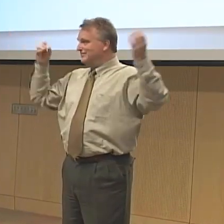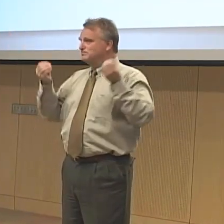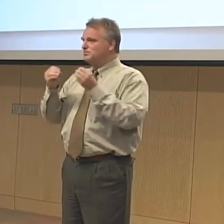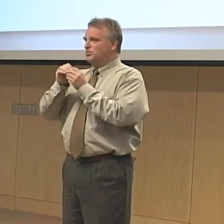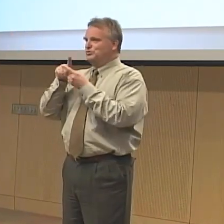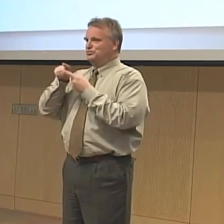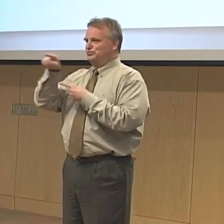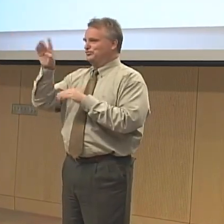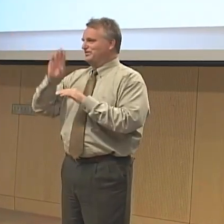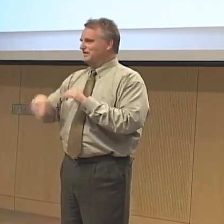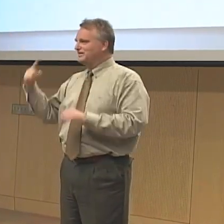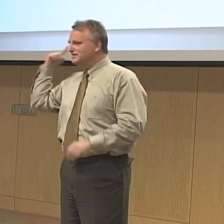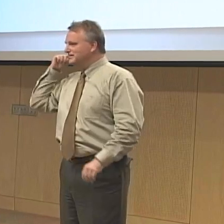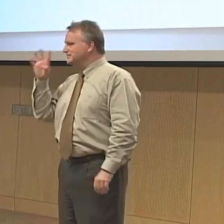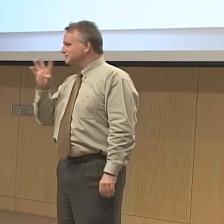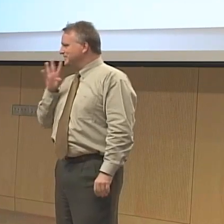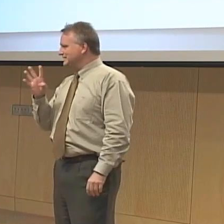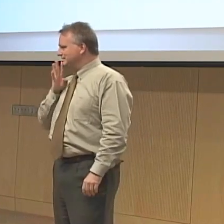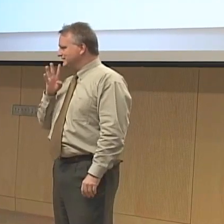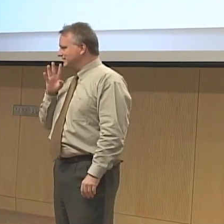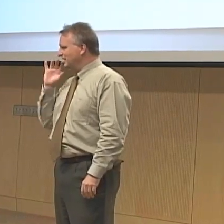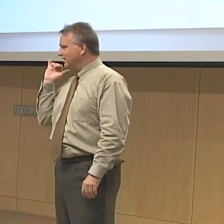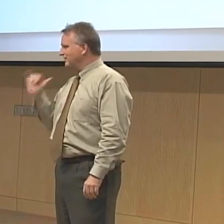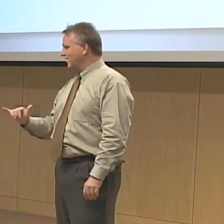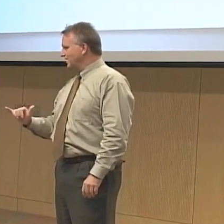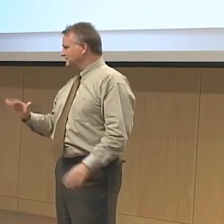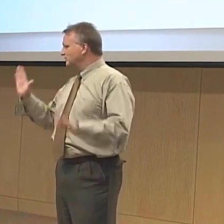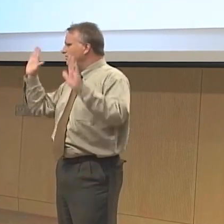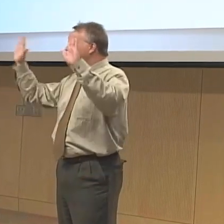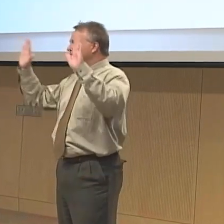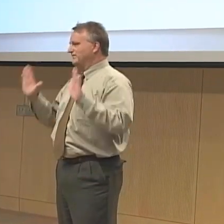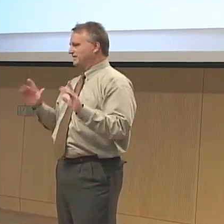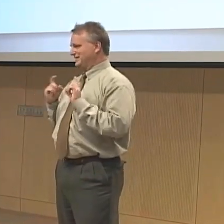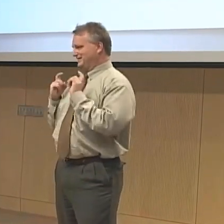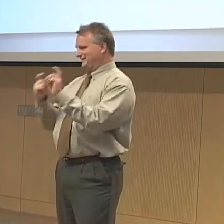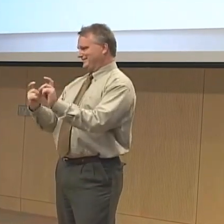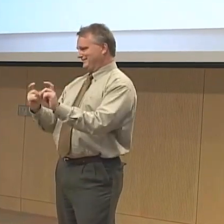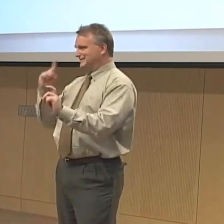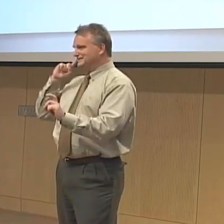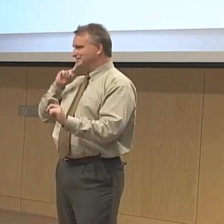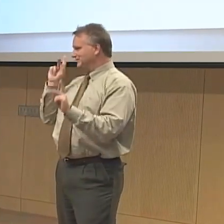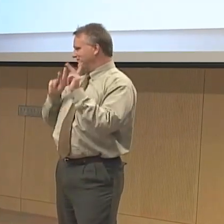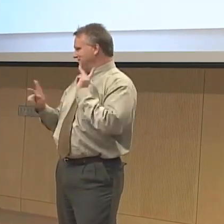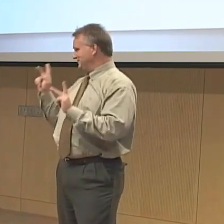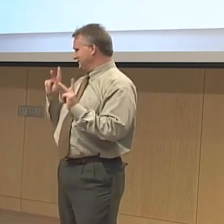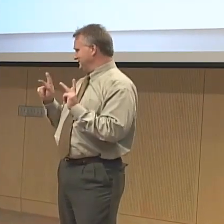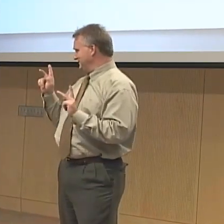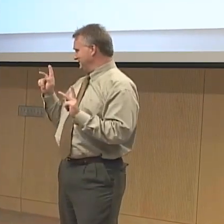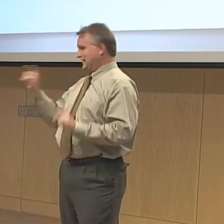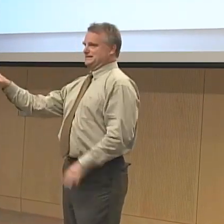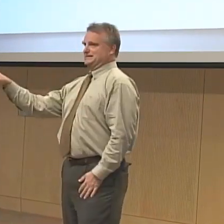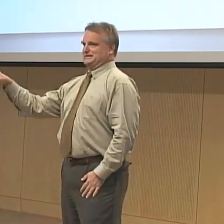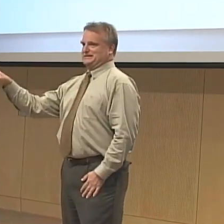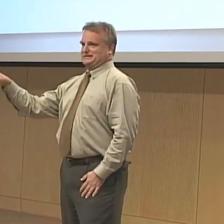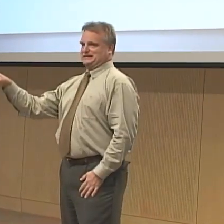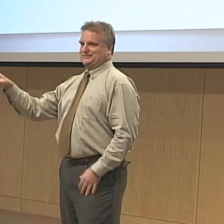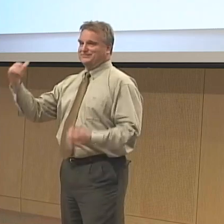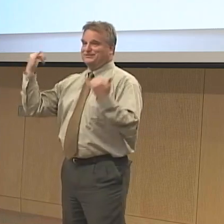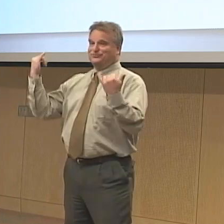there's more to you than whether you can hear or speak. And that's the gift from deaf people, and it's needed.